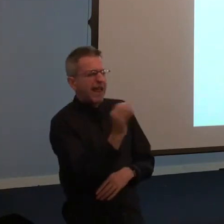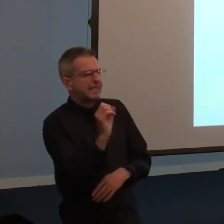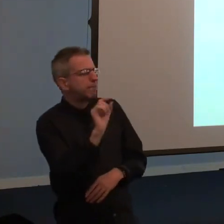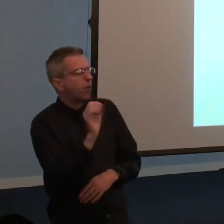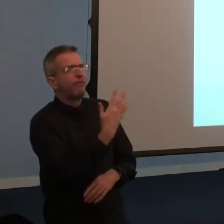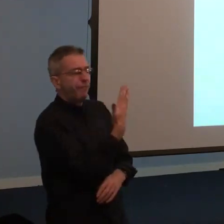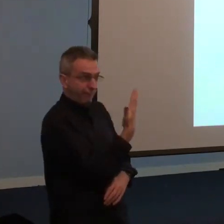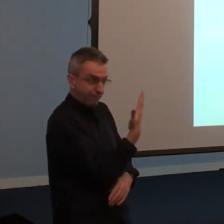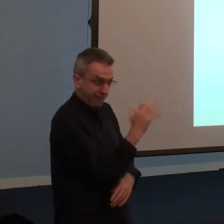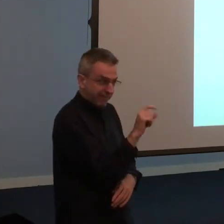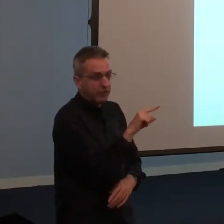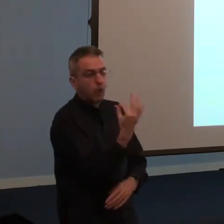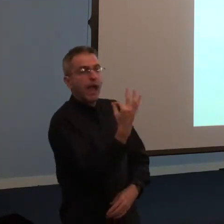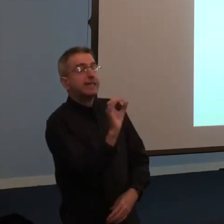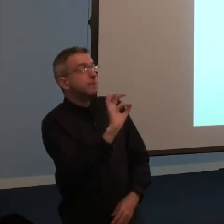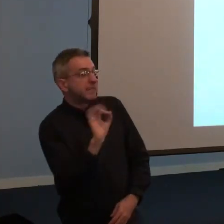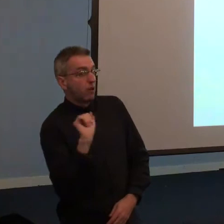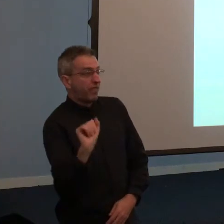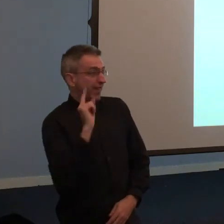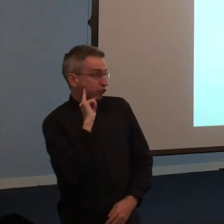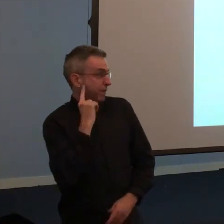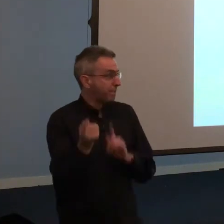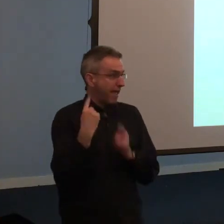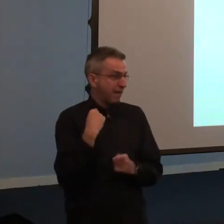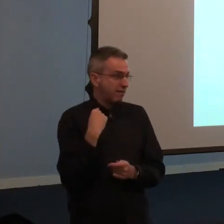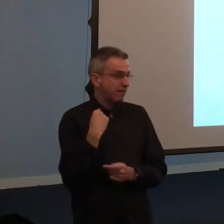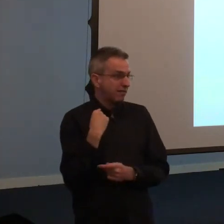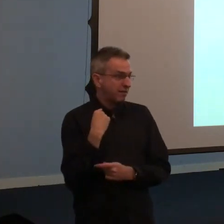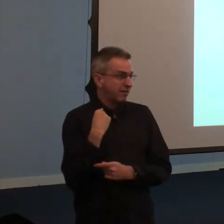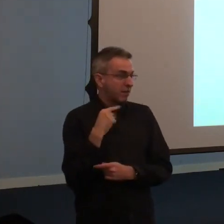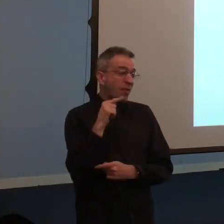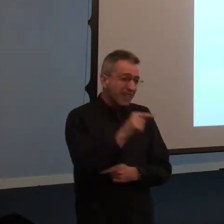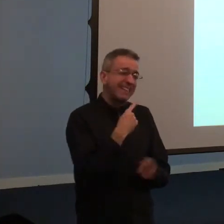I think it improves 50 to 80% of their hearing that they recover.